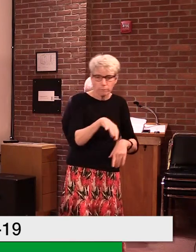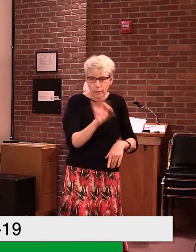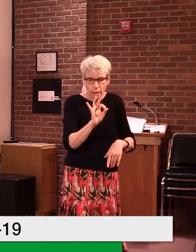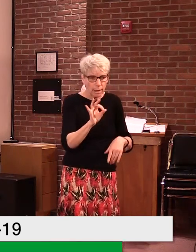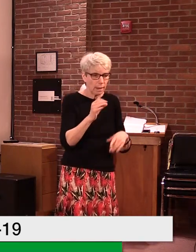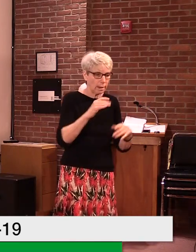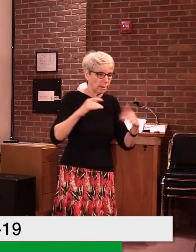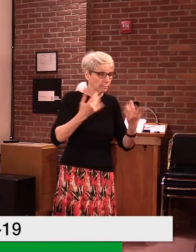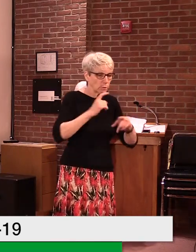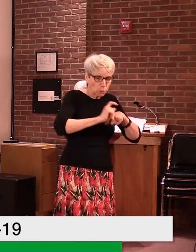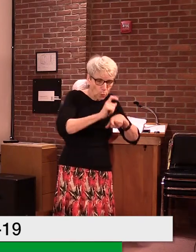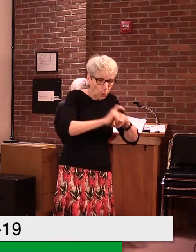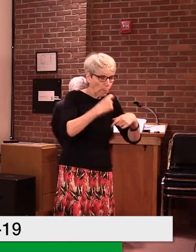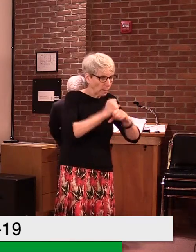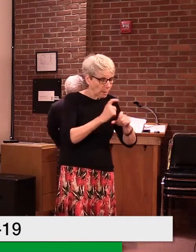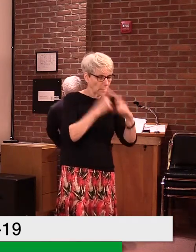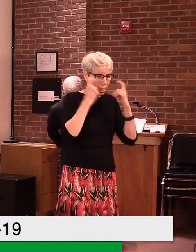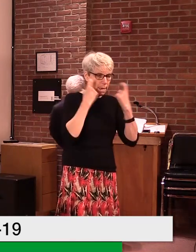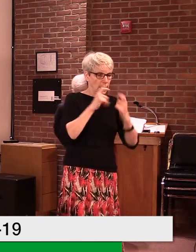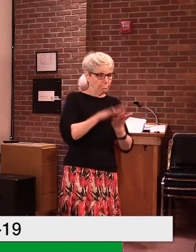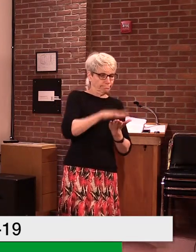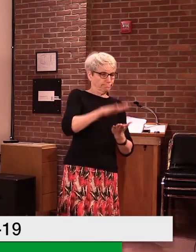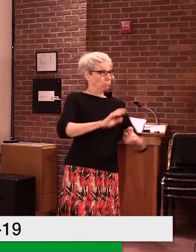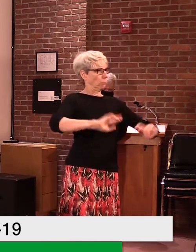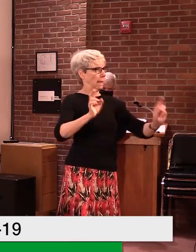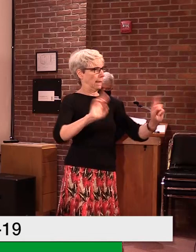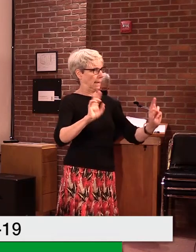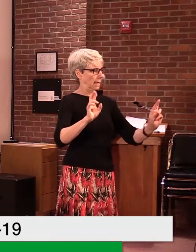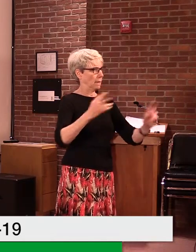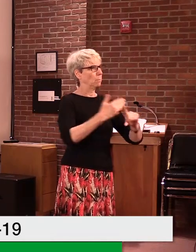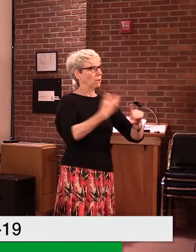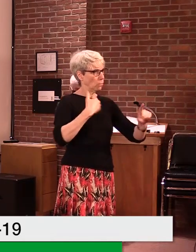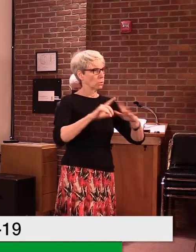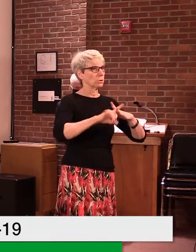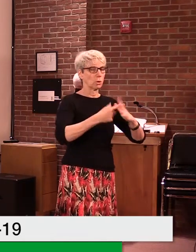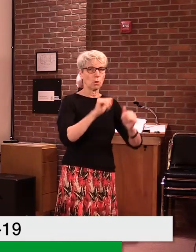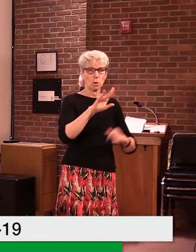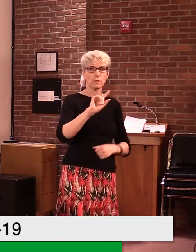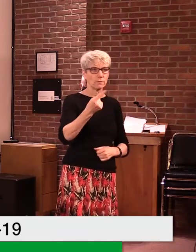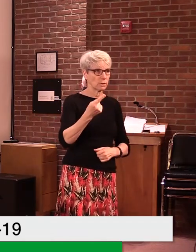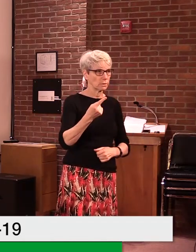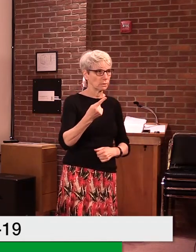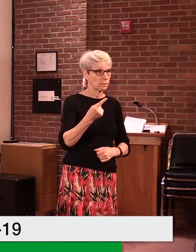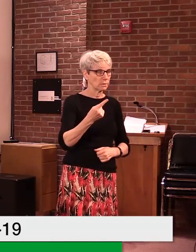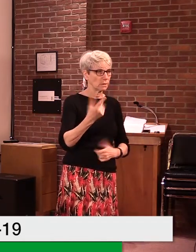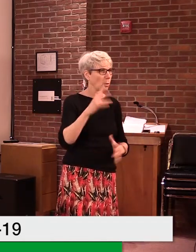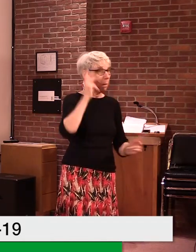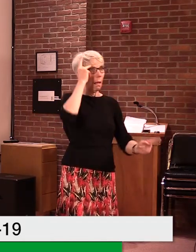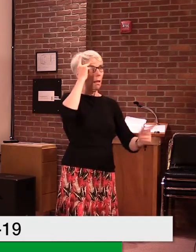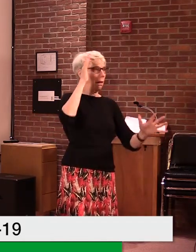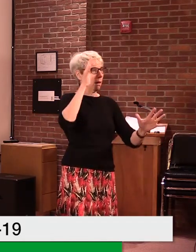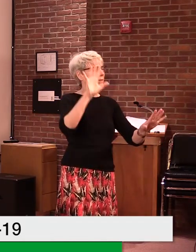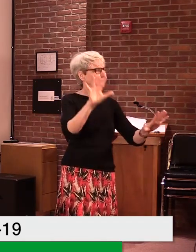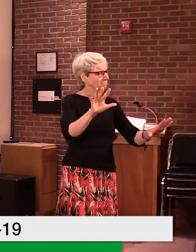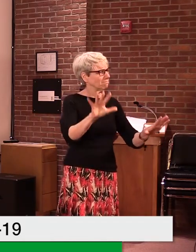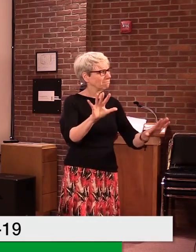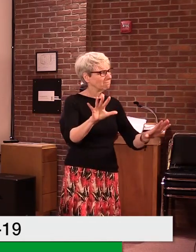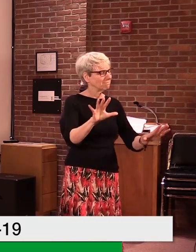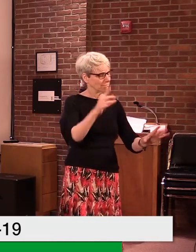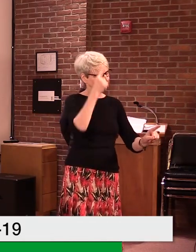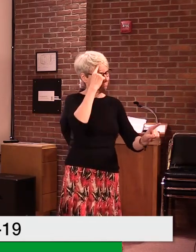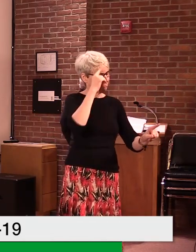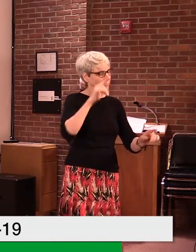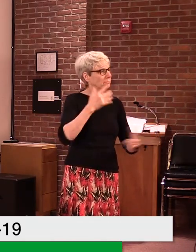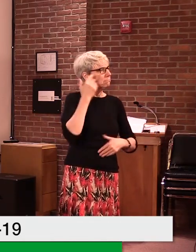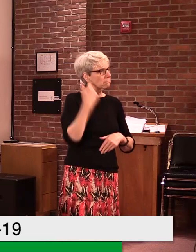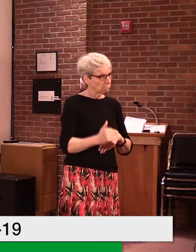to make sure that they're fully prepared as well. So again, this isn't a panic. This is just doing the right